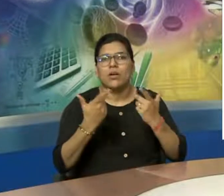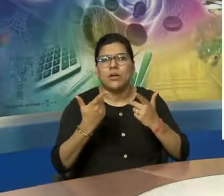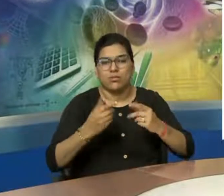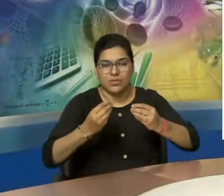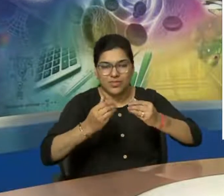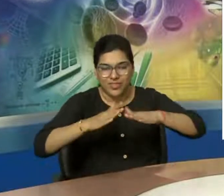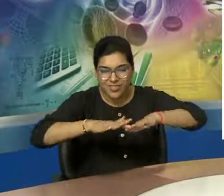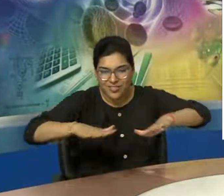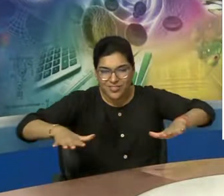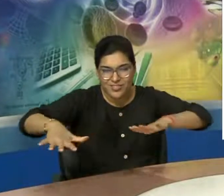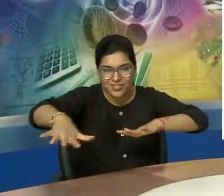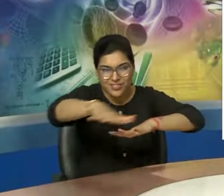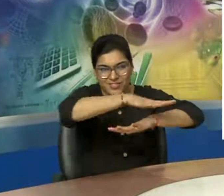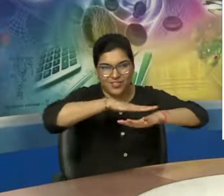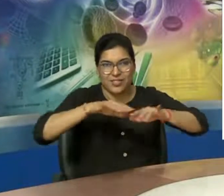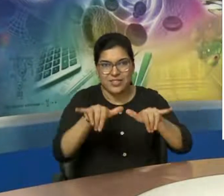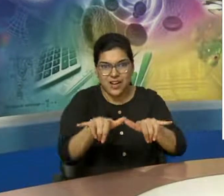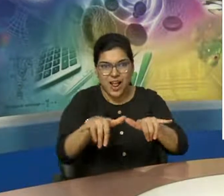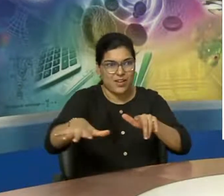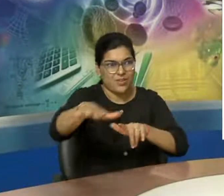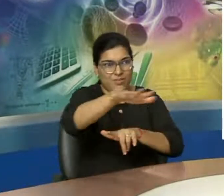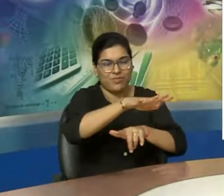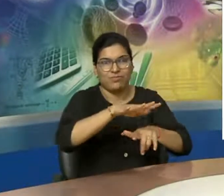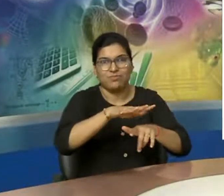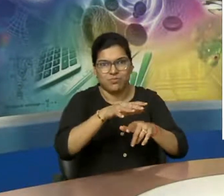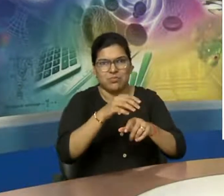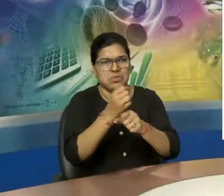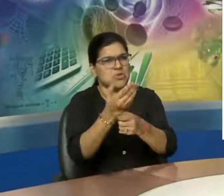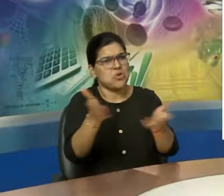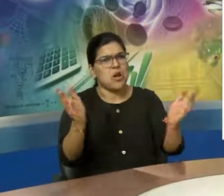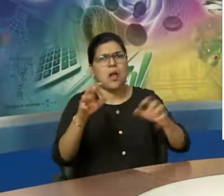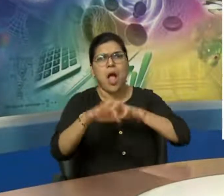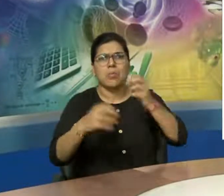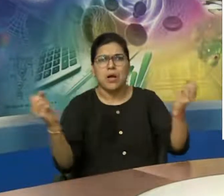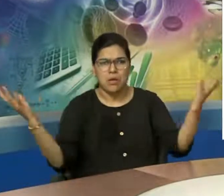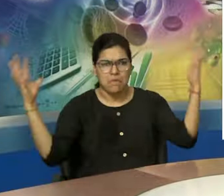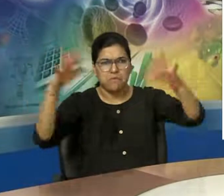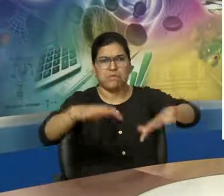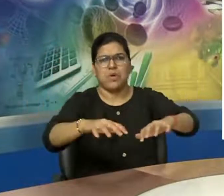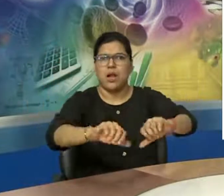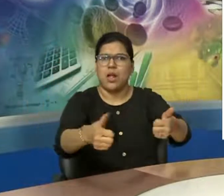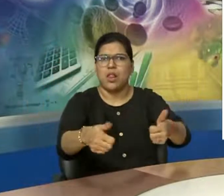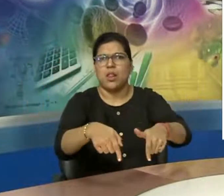Then the fifth level is the biome.